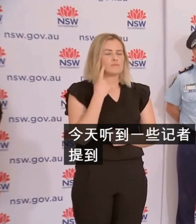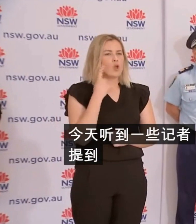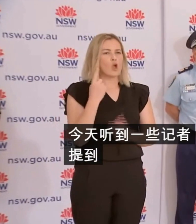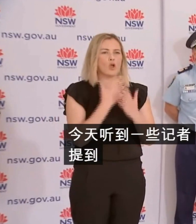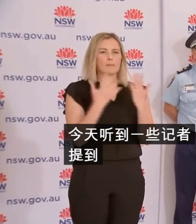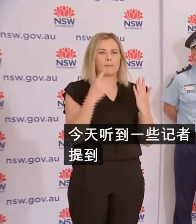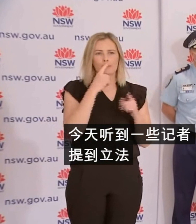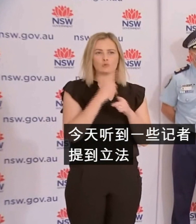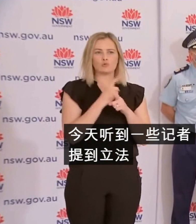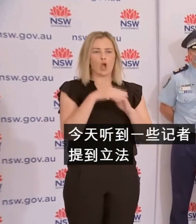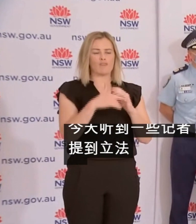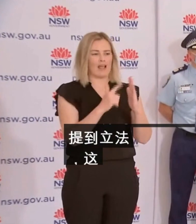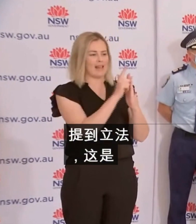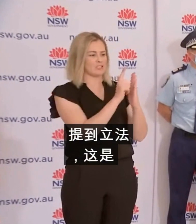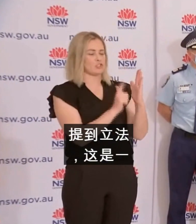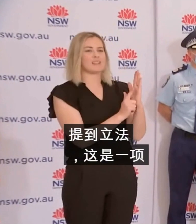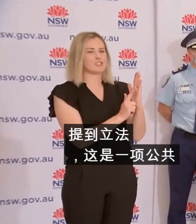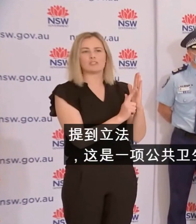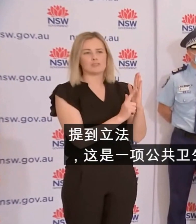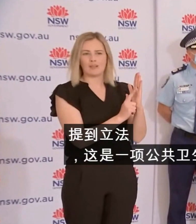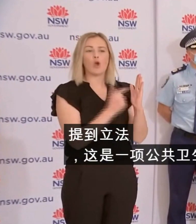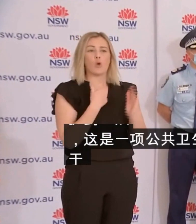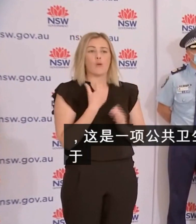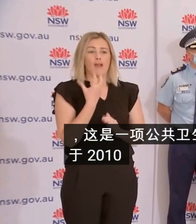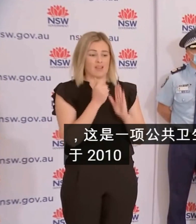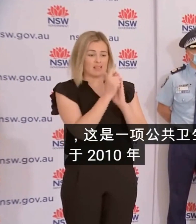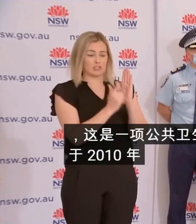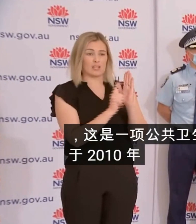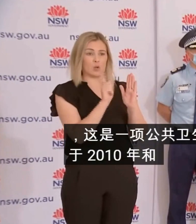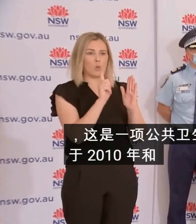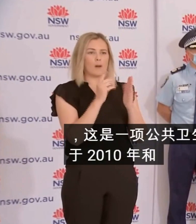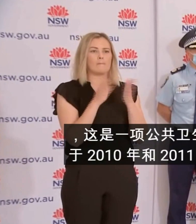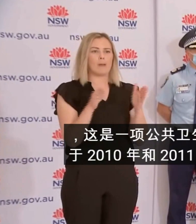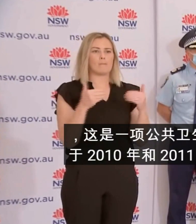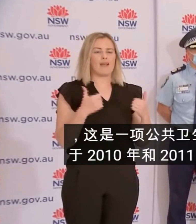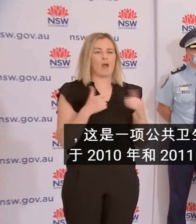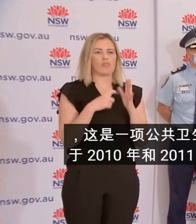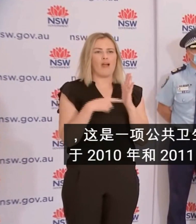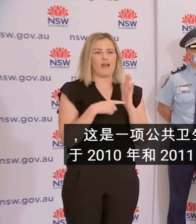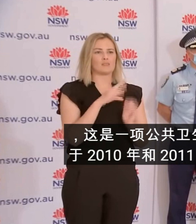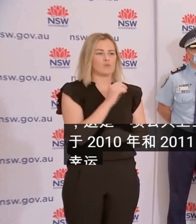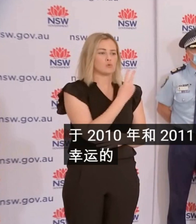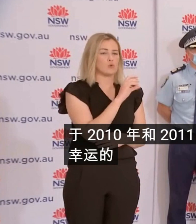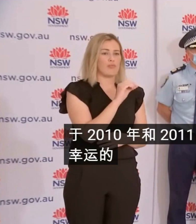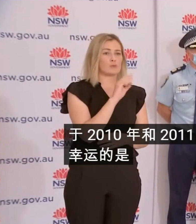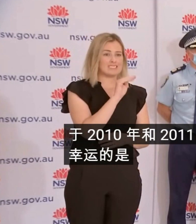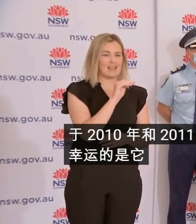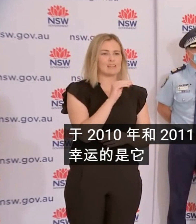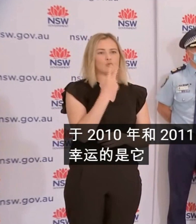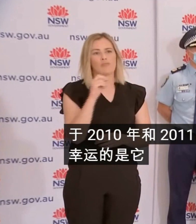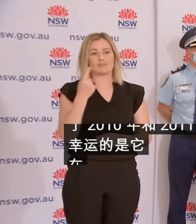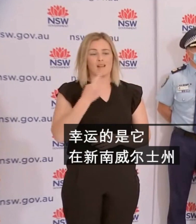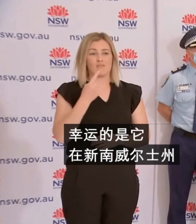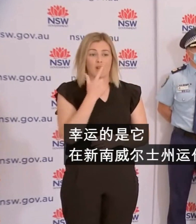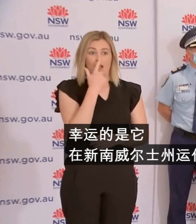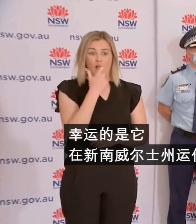to it as legislation. There is legislation which is the Public Health Act, and that was put into place in 2010, 2011, and thankfully it's worked very